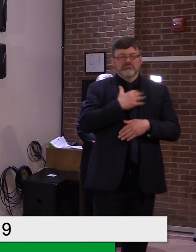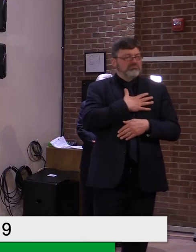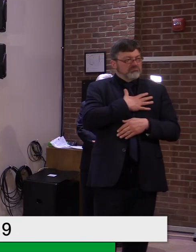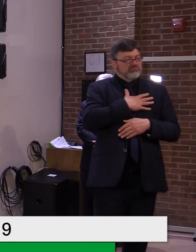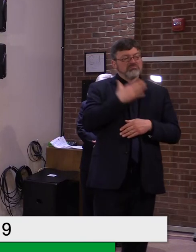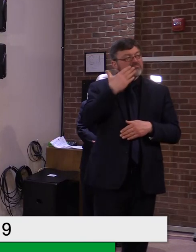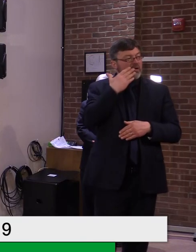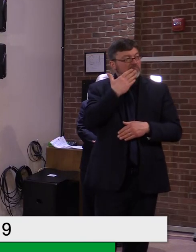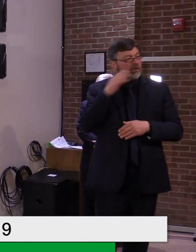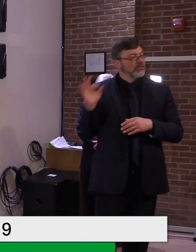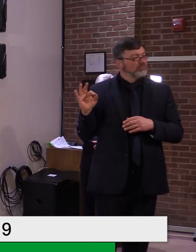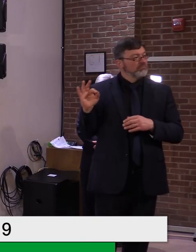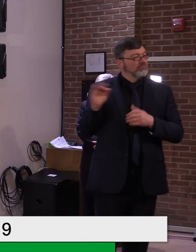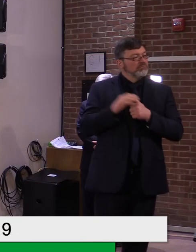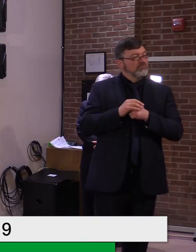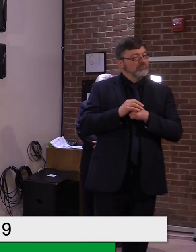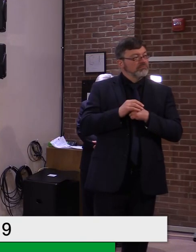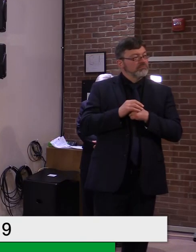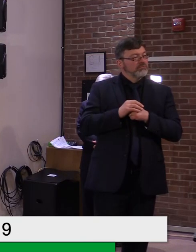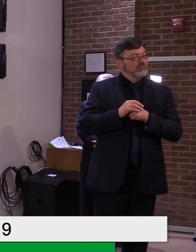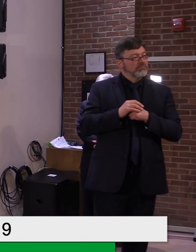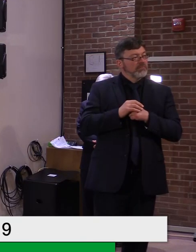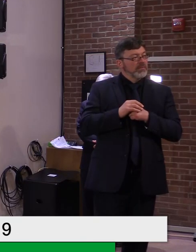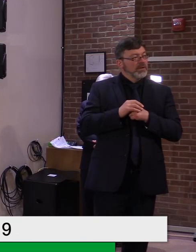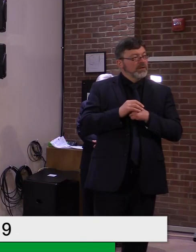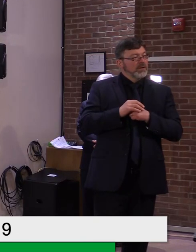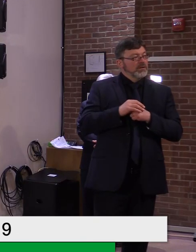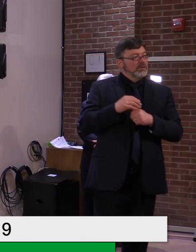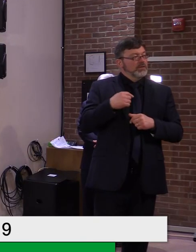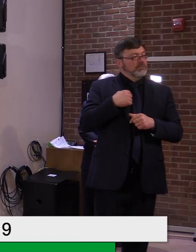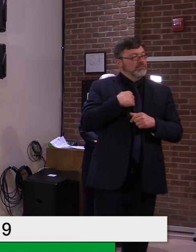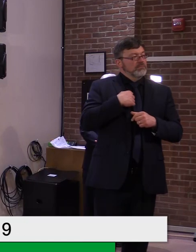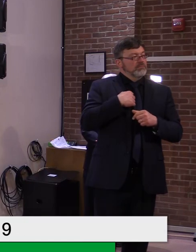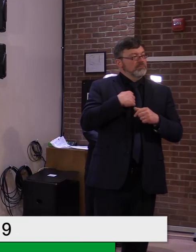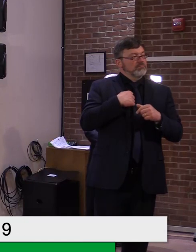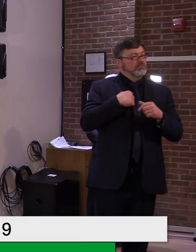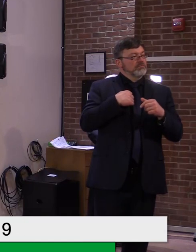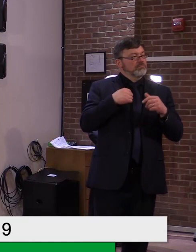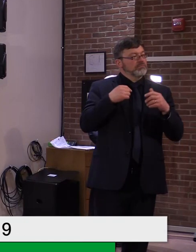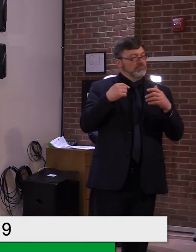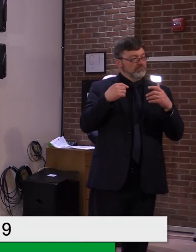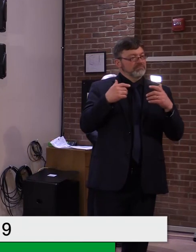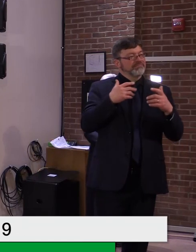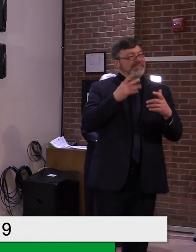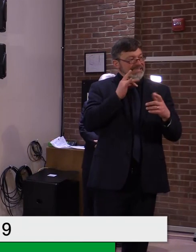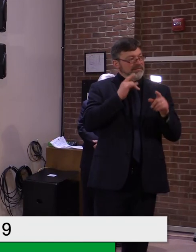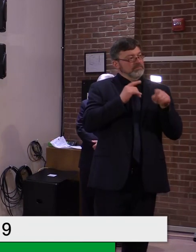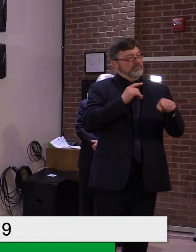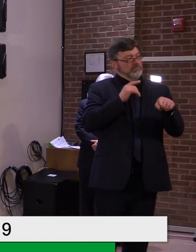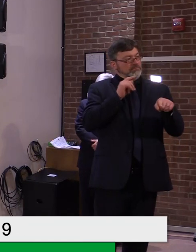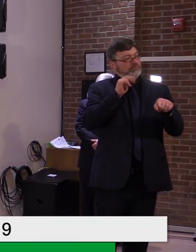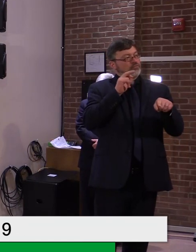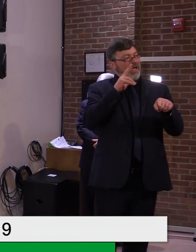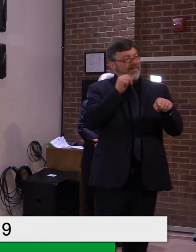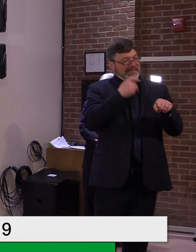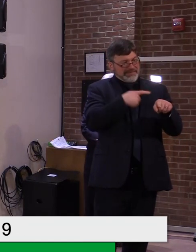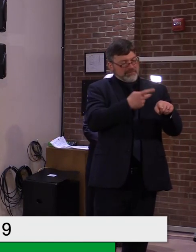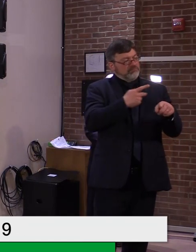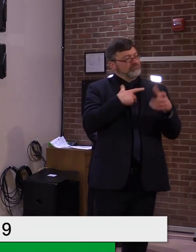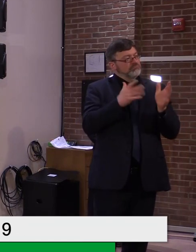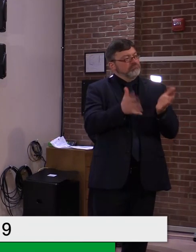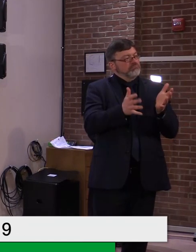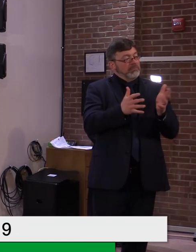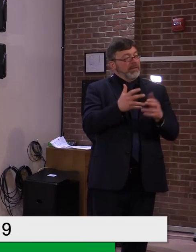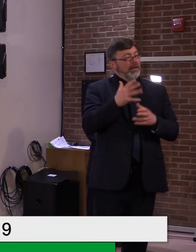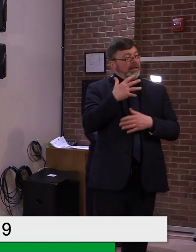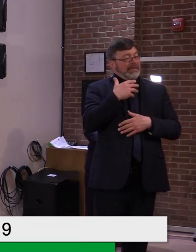Thank you, Governor. As we prepare for a post-COVID economic recovery in Vermont, I'm wondering whether you've